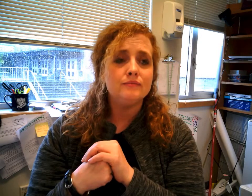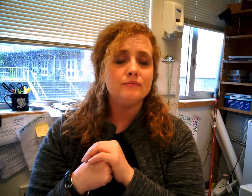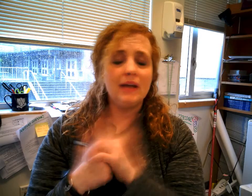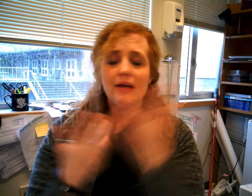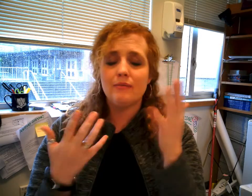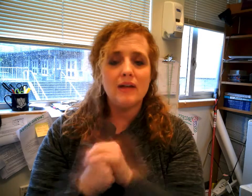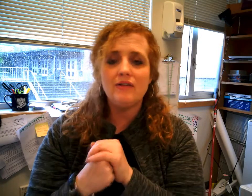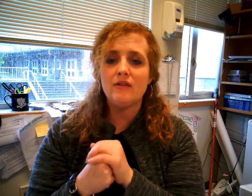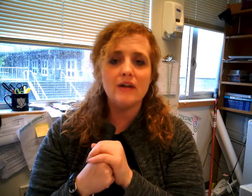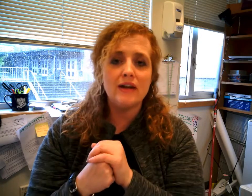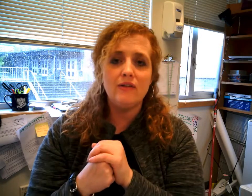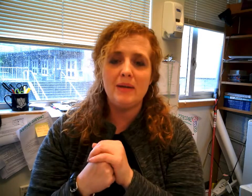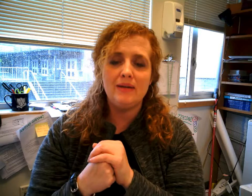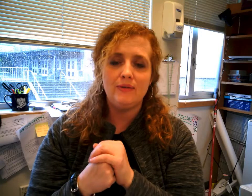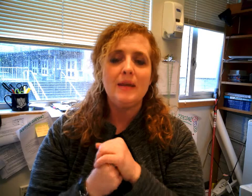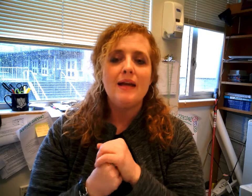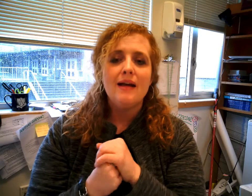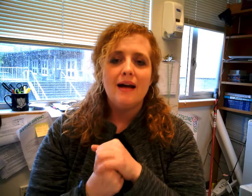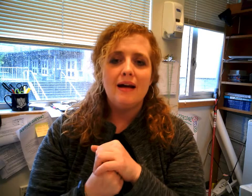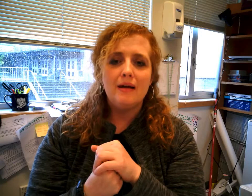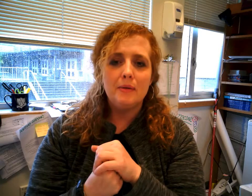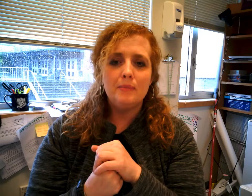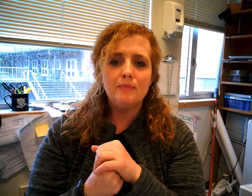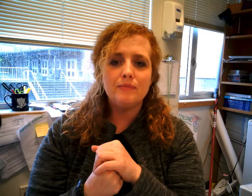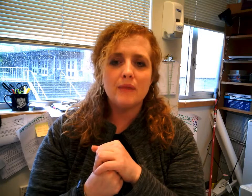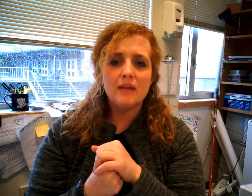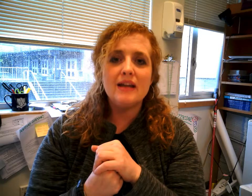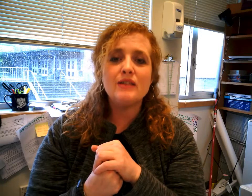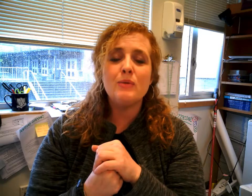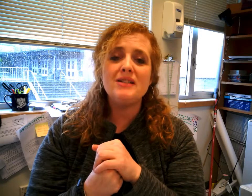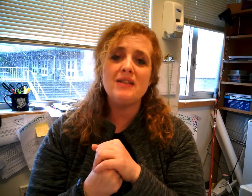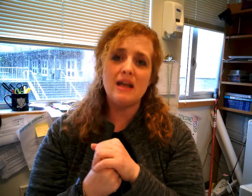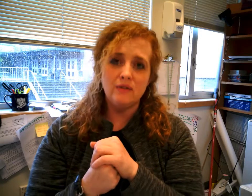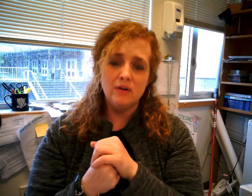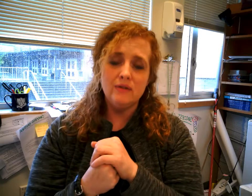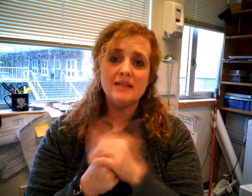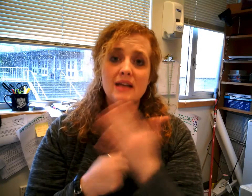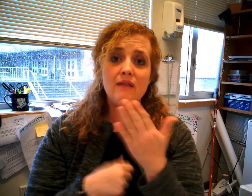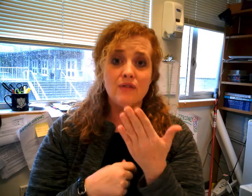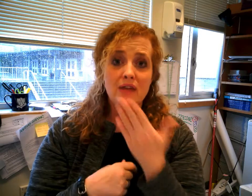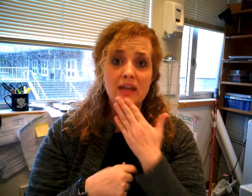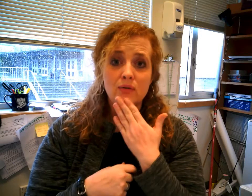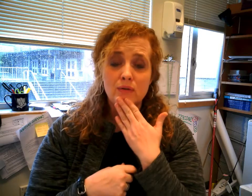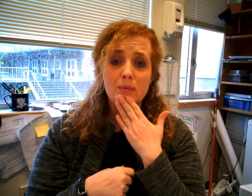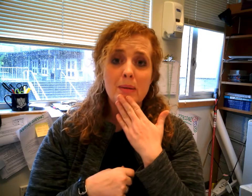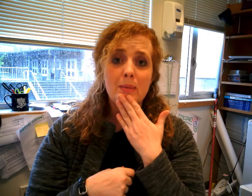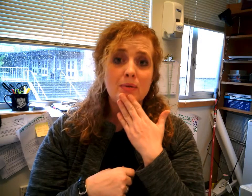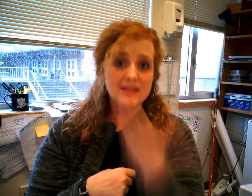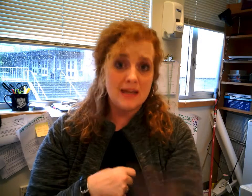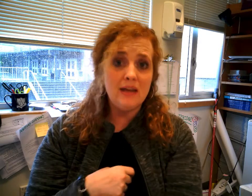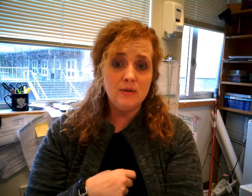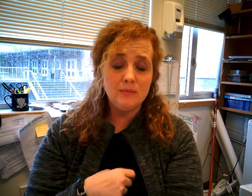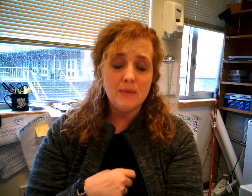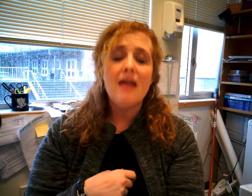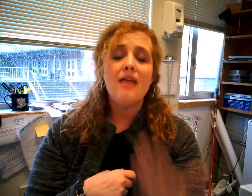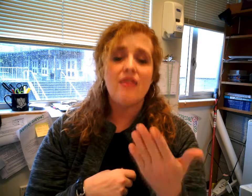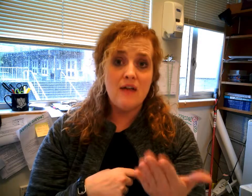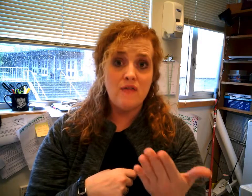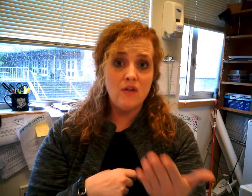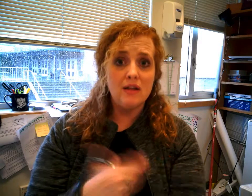yeah, lots of different kinds of beans. The next one is thankful. The sign for thank you, if you remember, is thank you. Thankful is